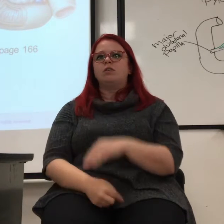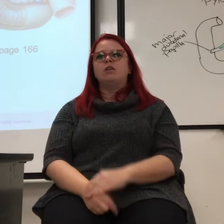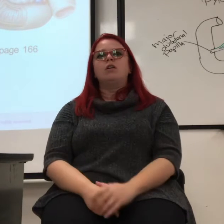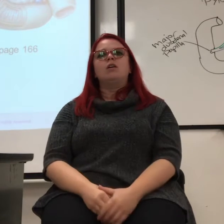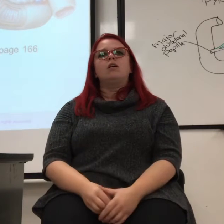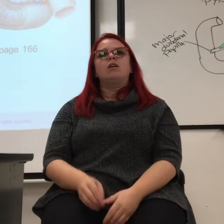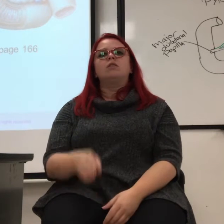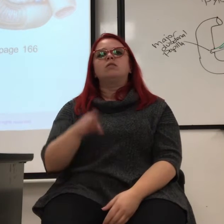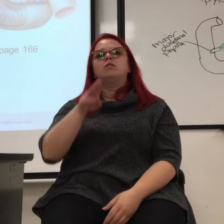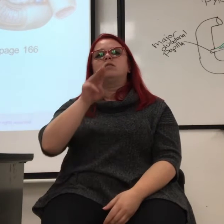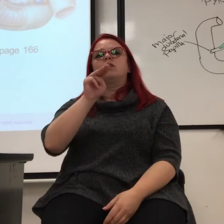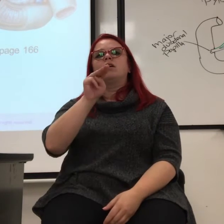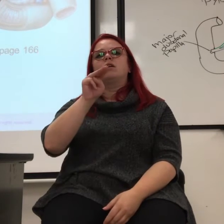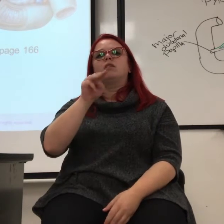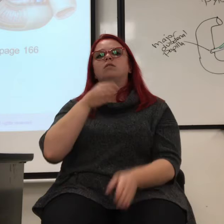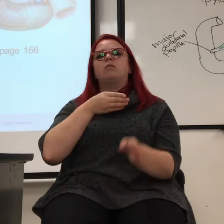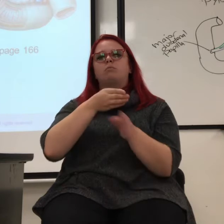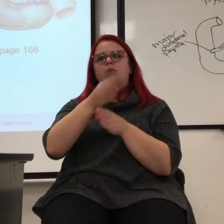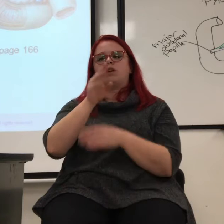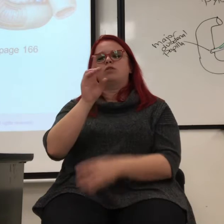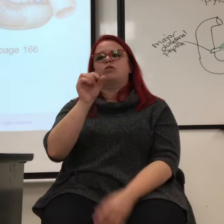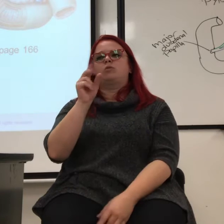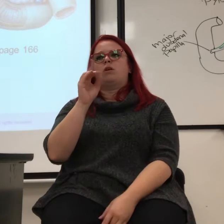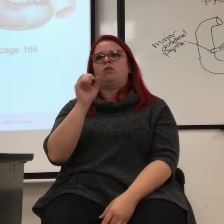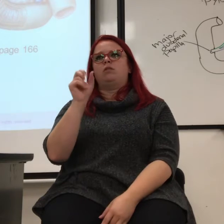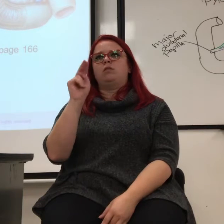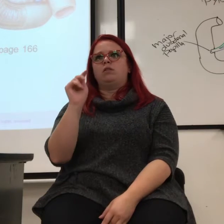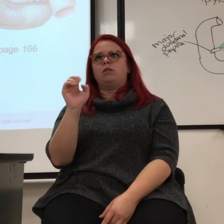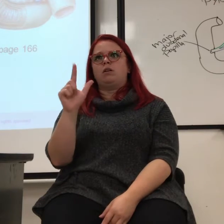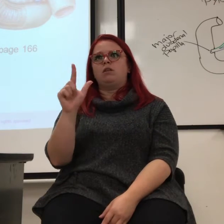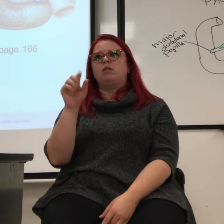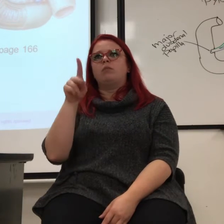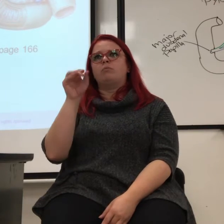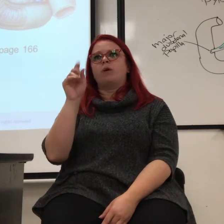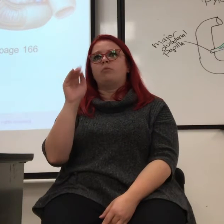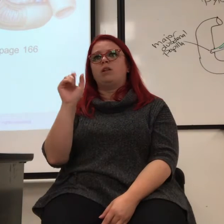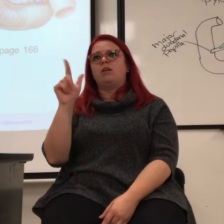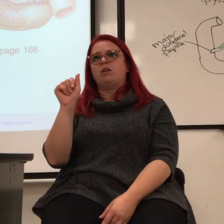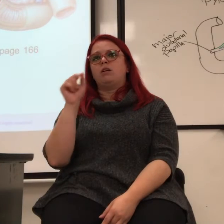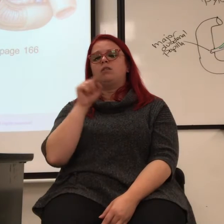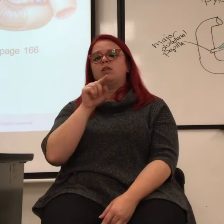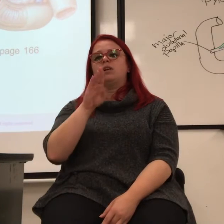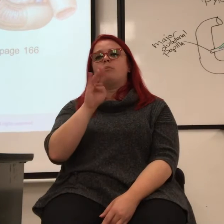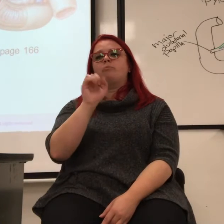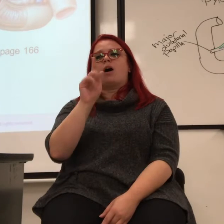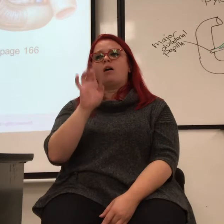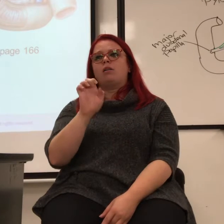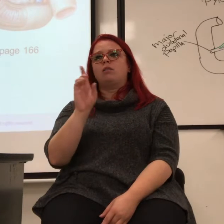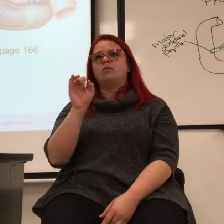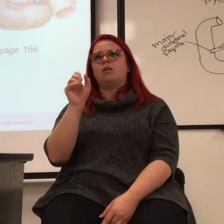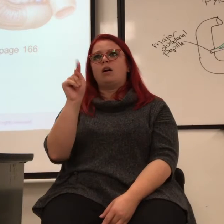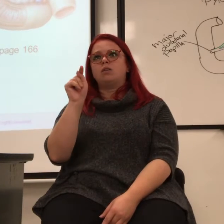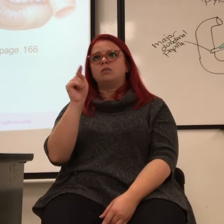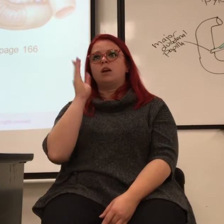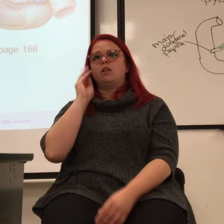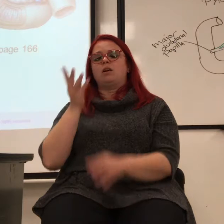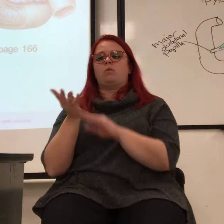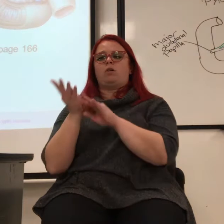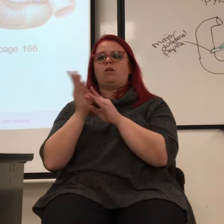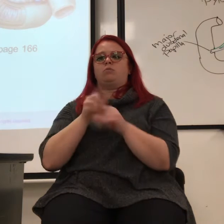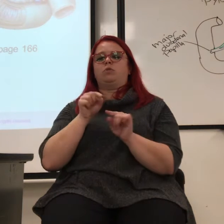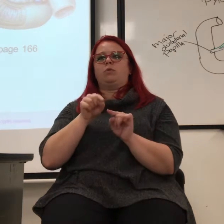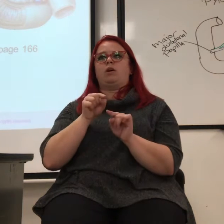There's major duodenal papilla, there's pancreatic duct, there's bile duct, right there. The empty right there, they share that